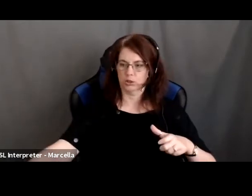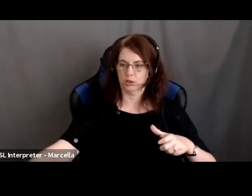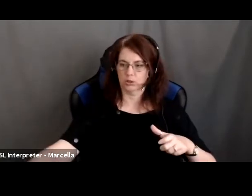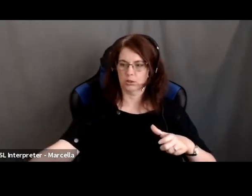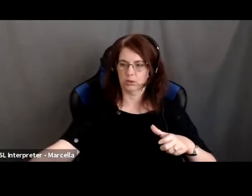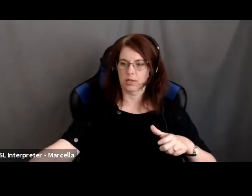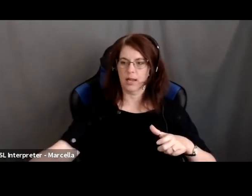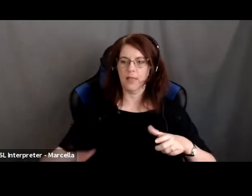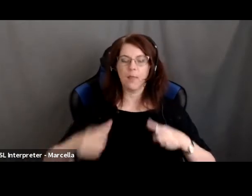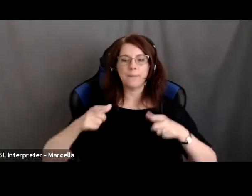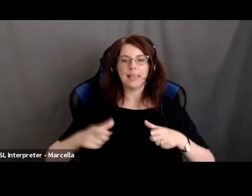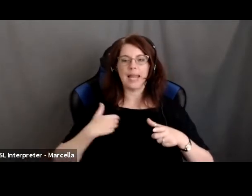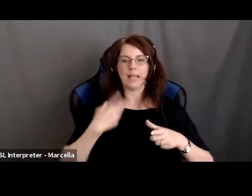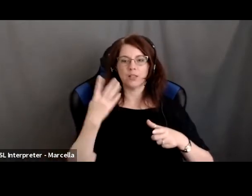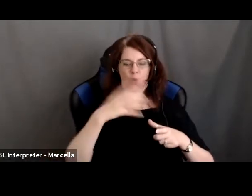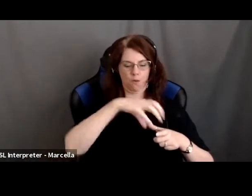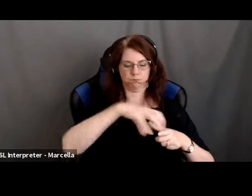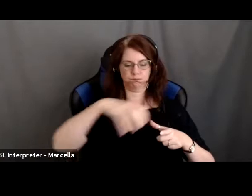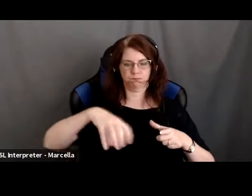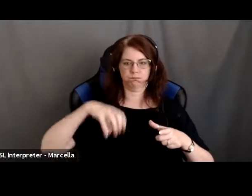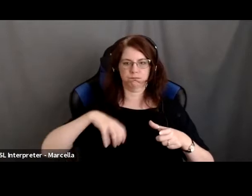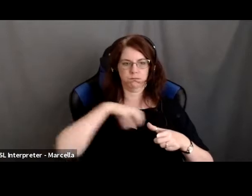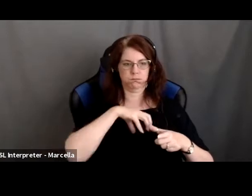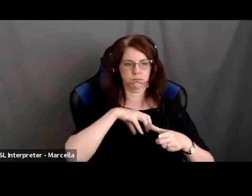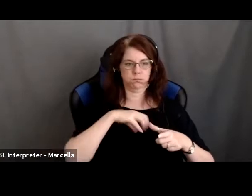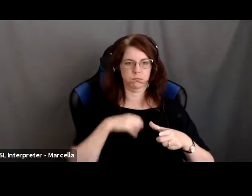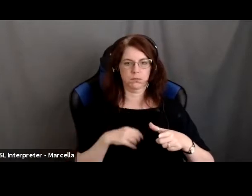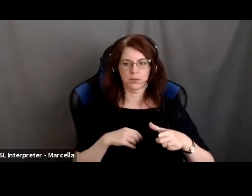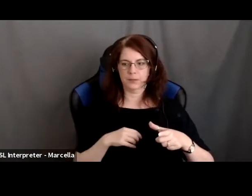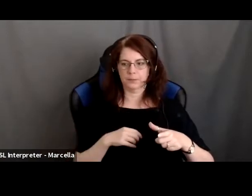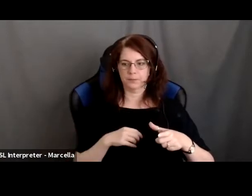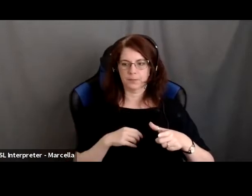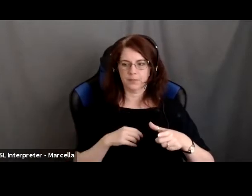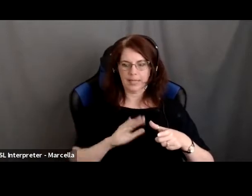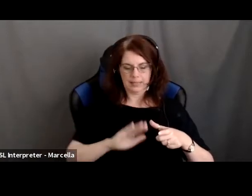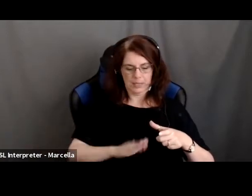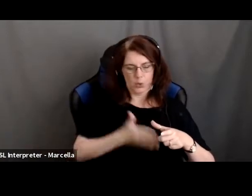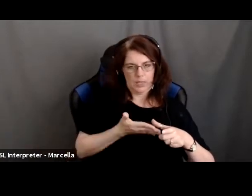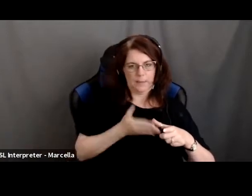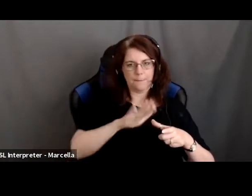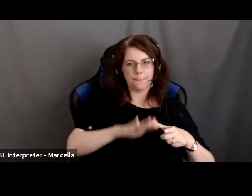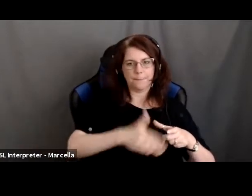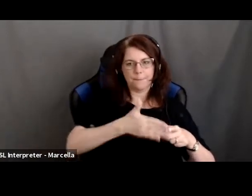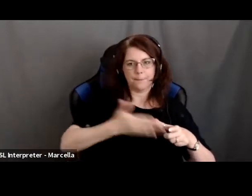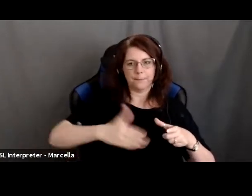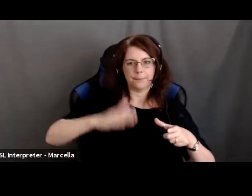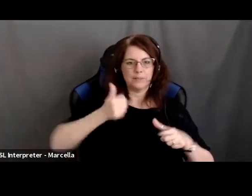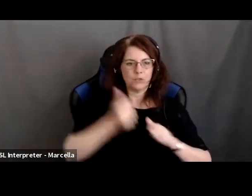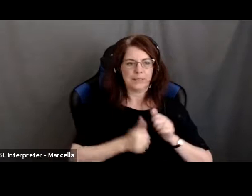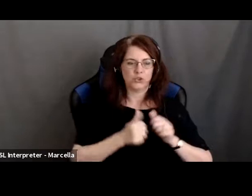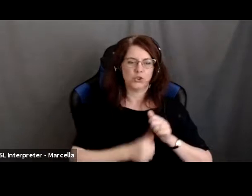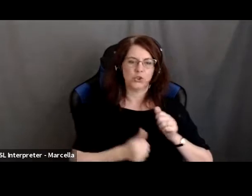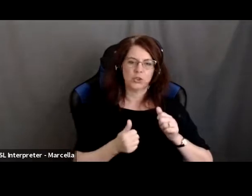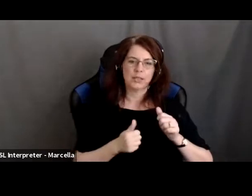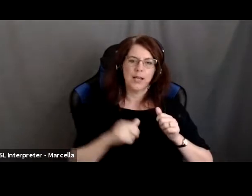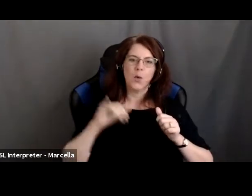4 compartments, and each compartment has a little semi-dome, a little lip on it. So